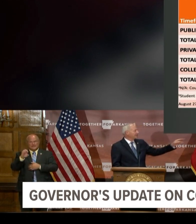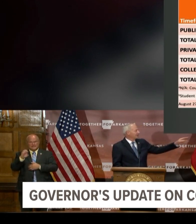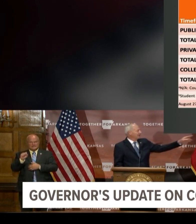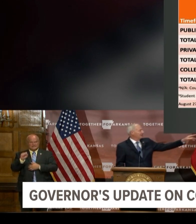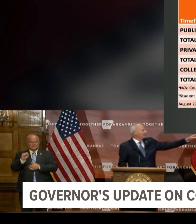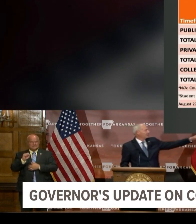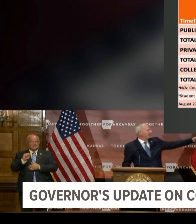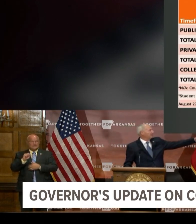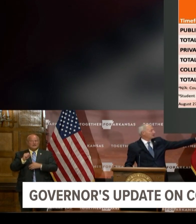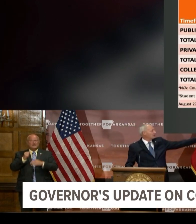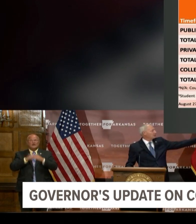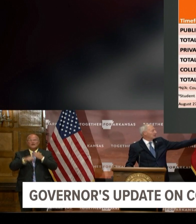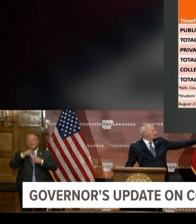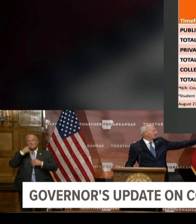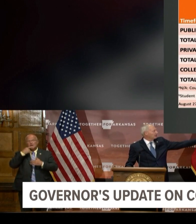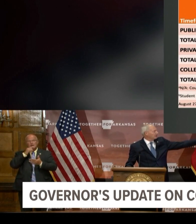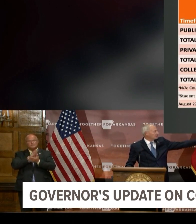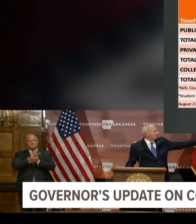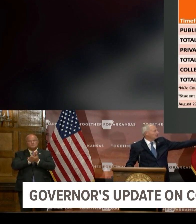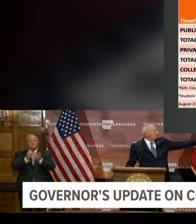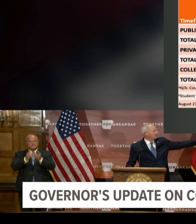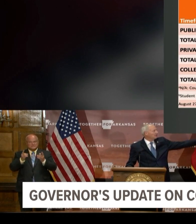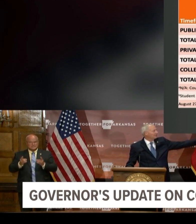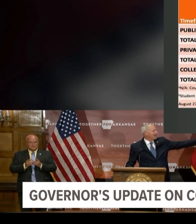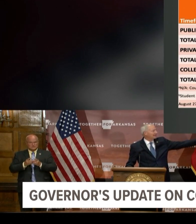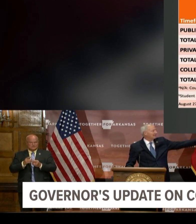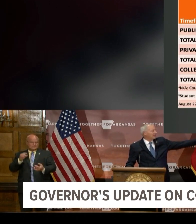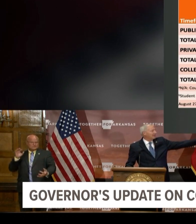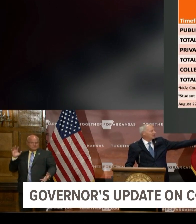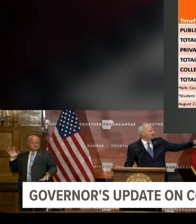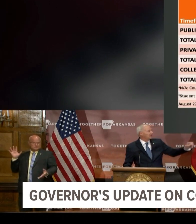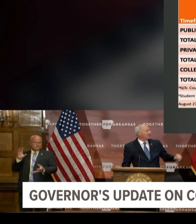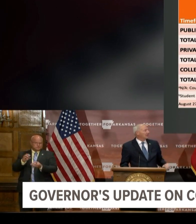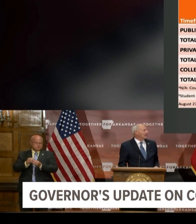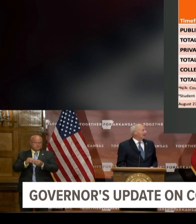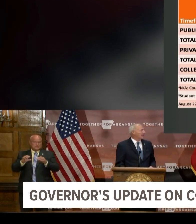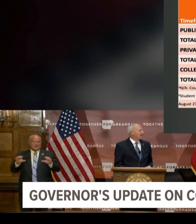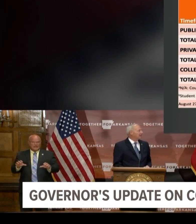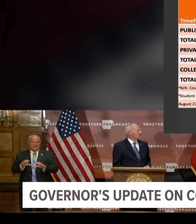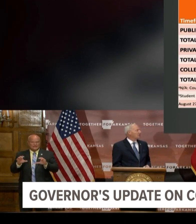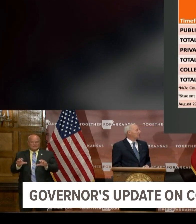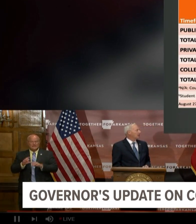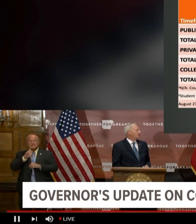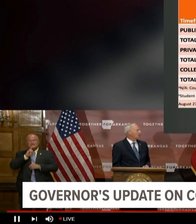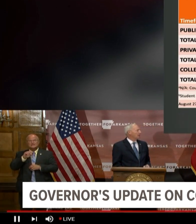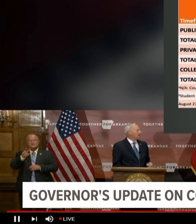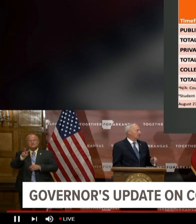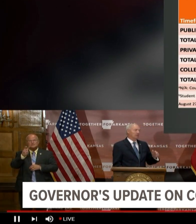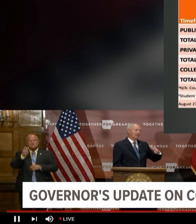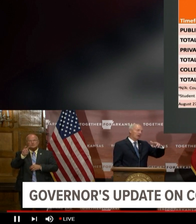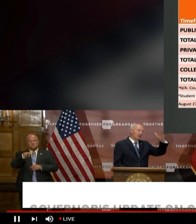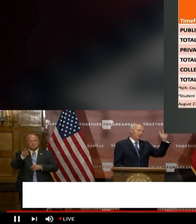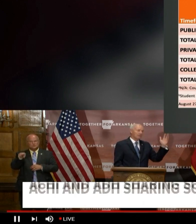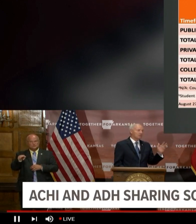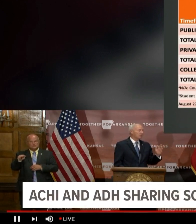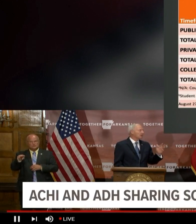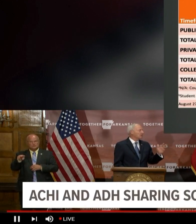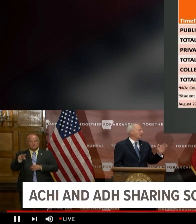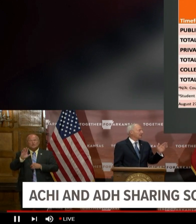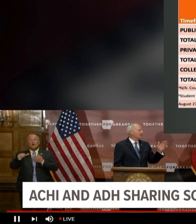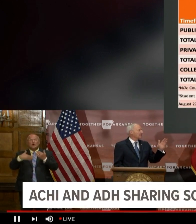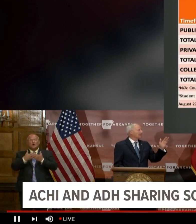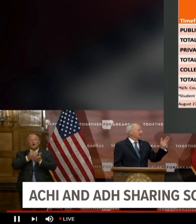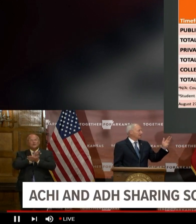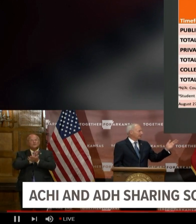This, under the public school district, the total number of active cases is 222. In all of the school